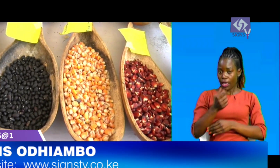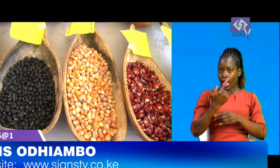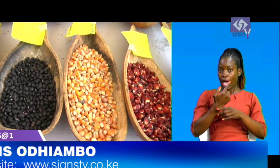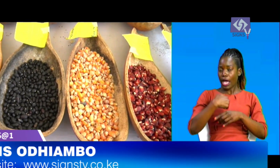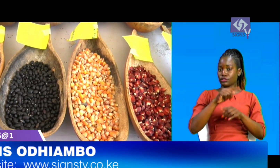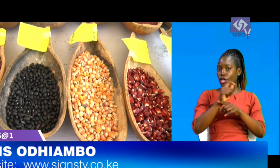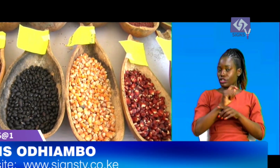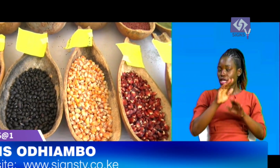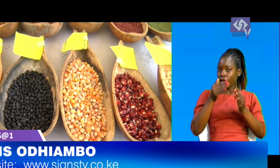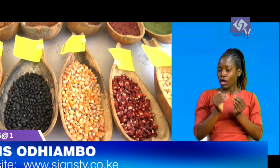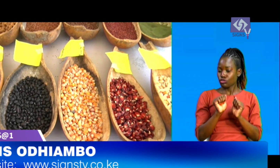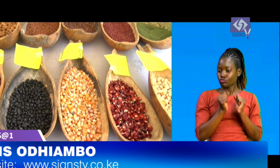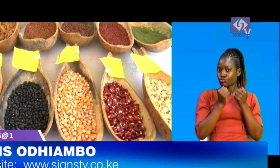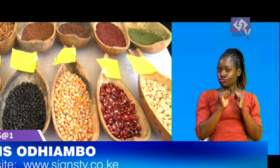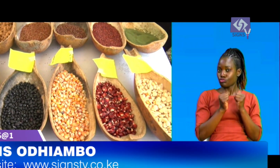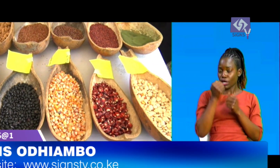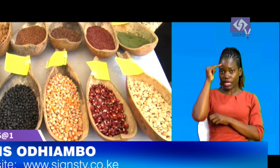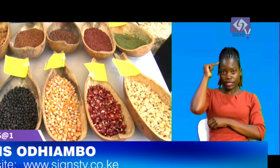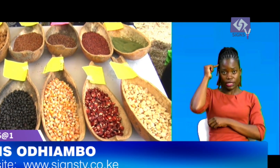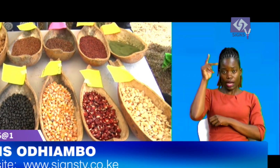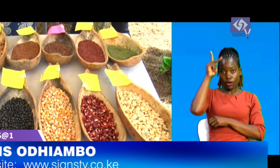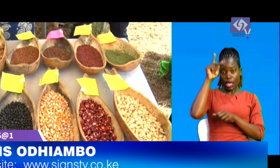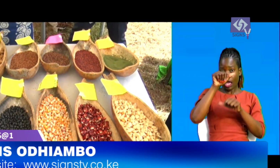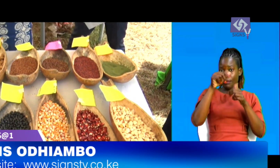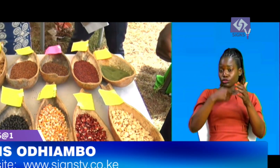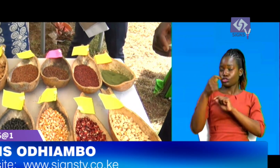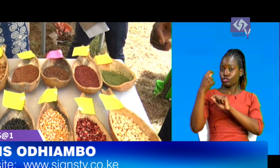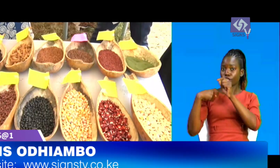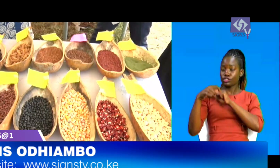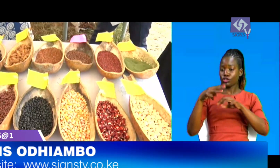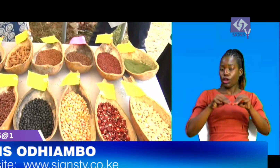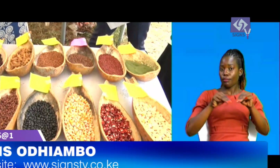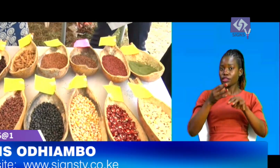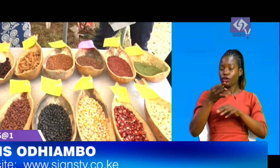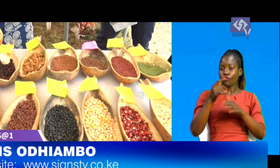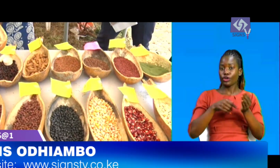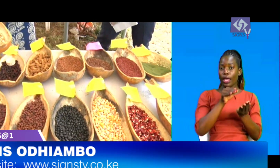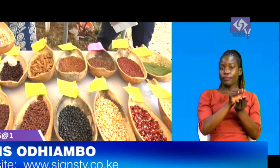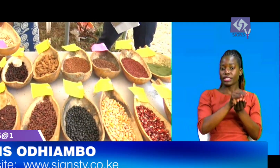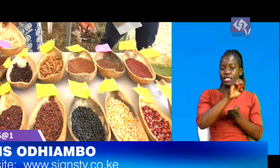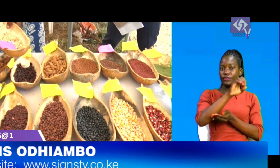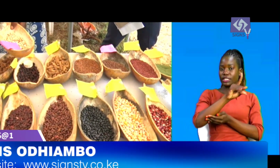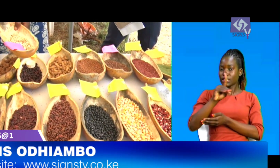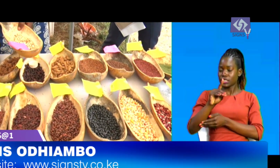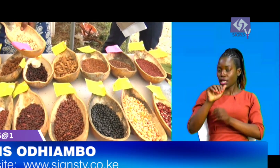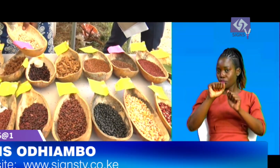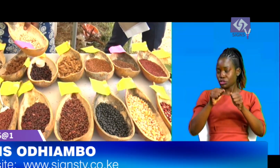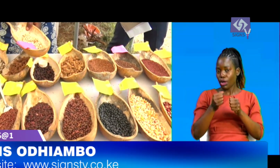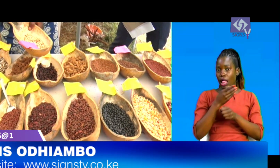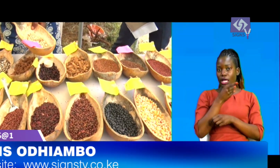retain their indigenous knowledge in terms of using traditional methods of preserving seeds. Like they can dry the lantana